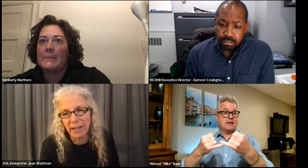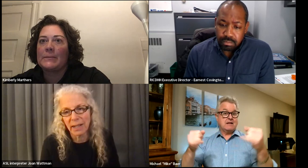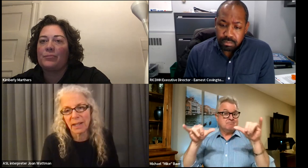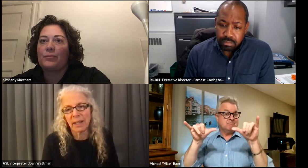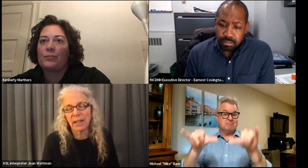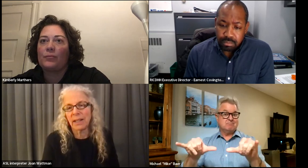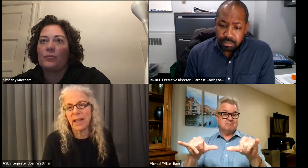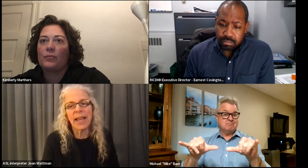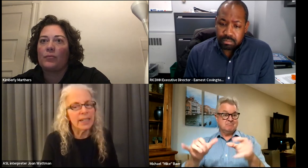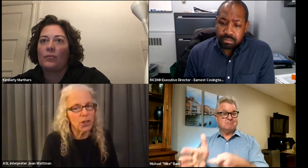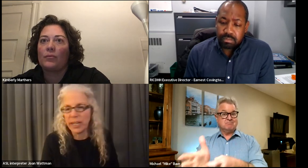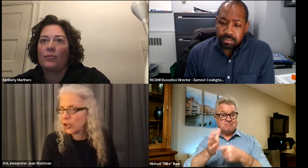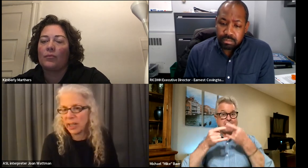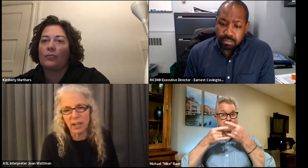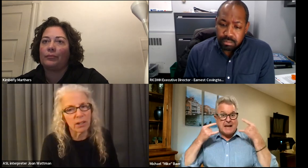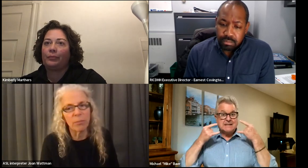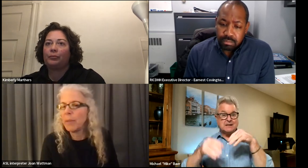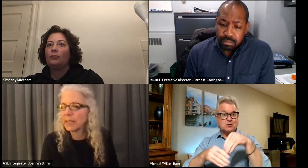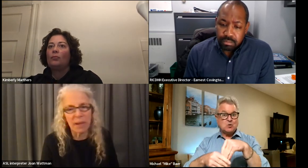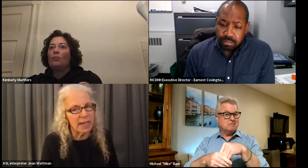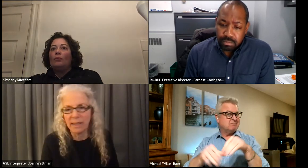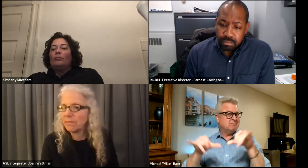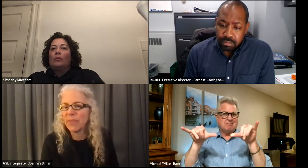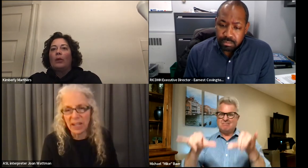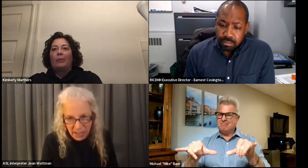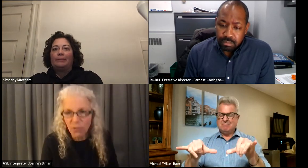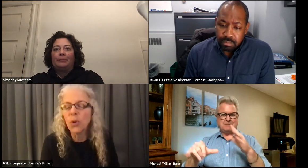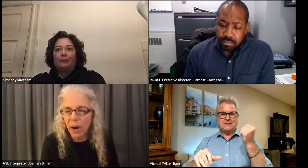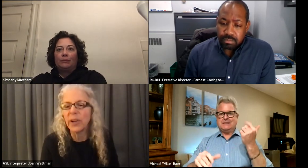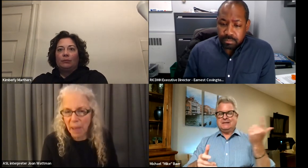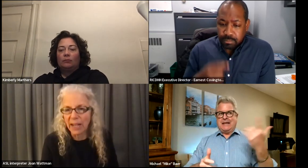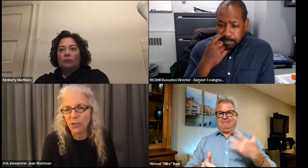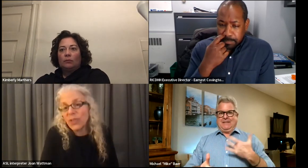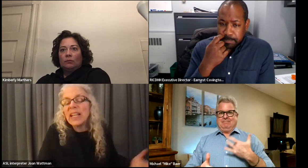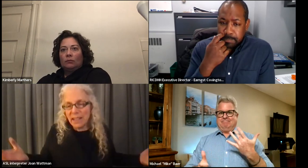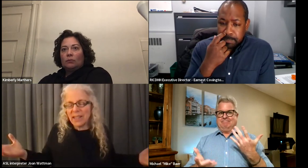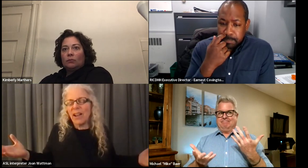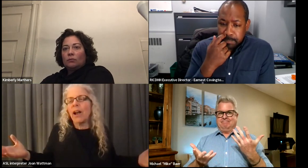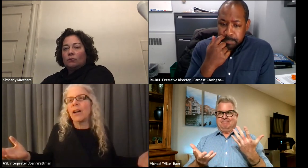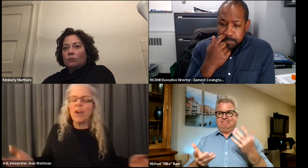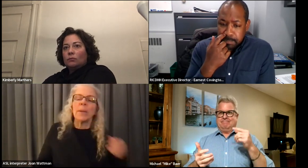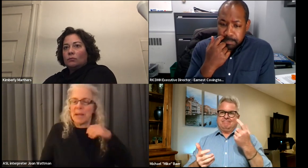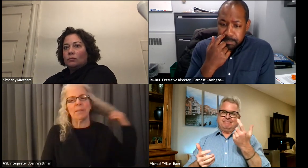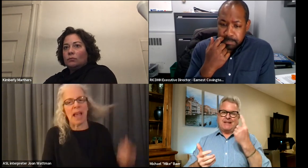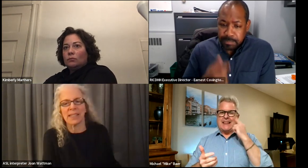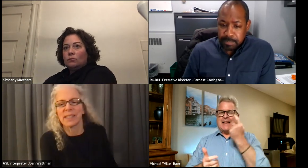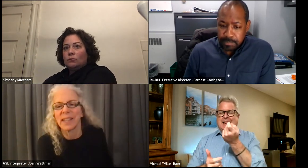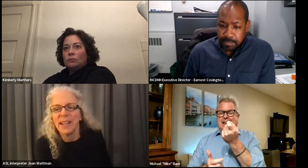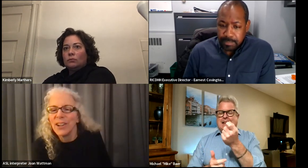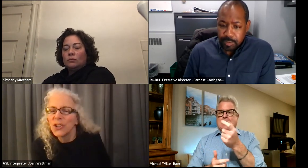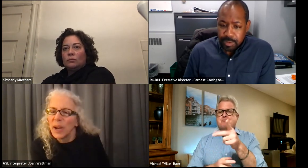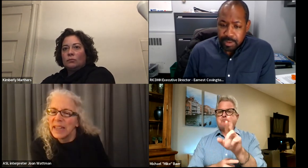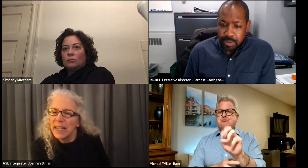said any change in their mask mandate. They are still requiring masks, or think it's recommending